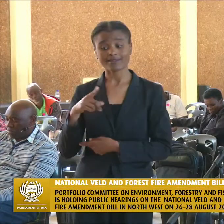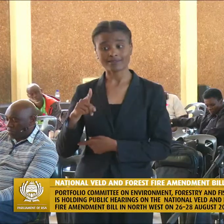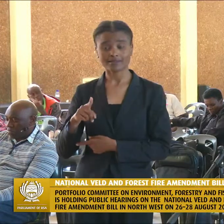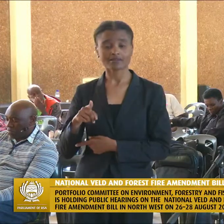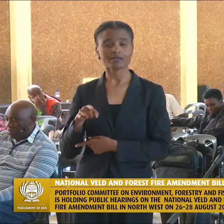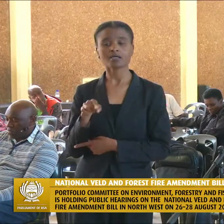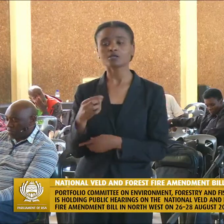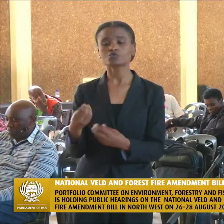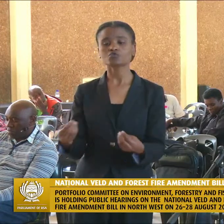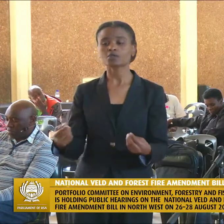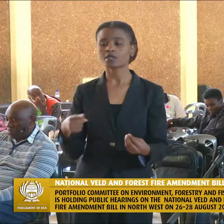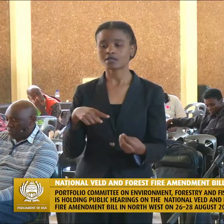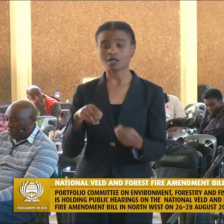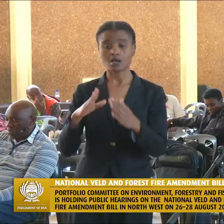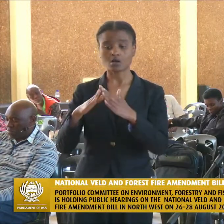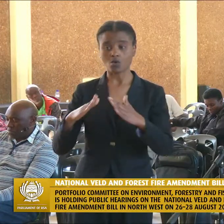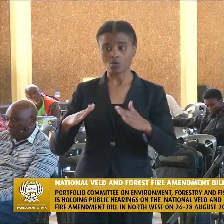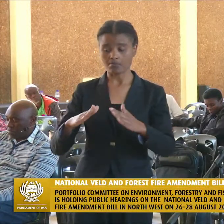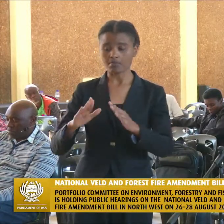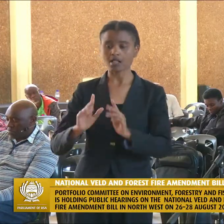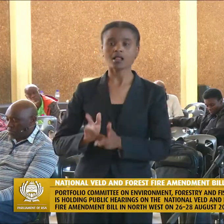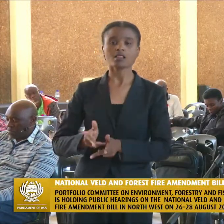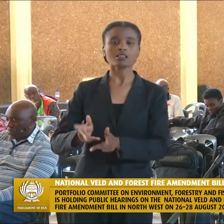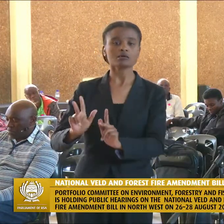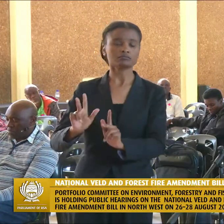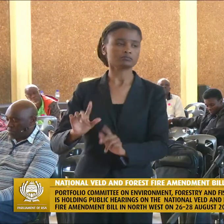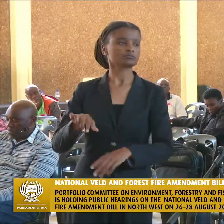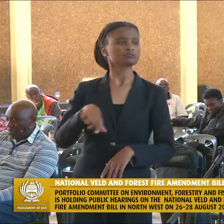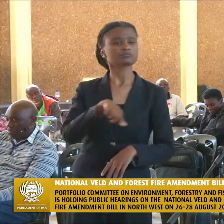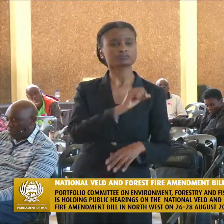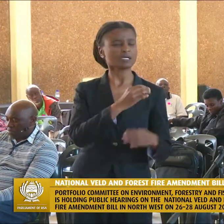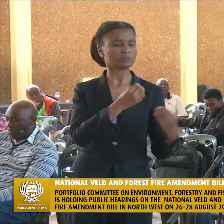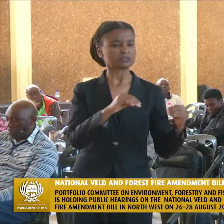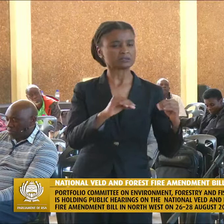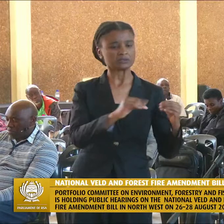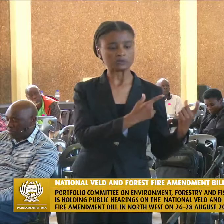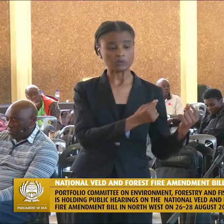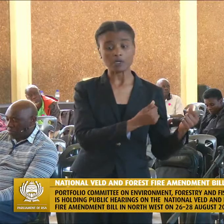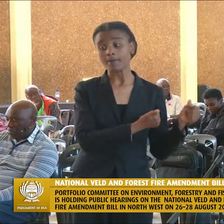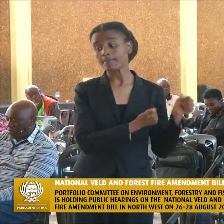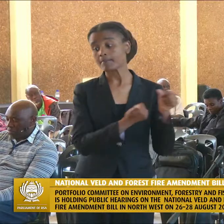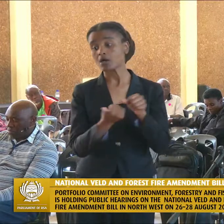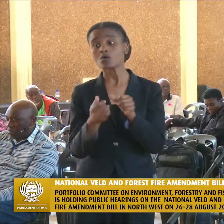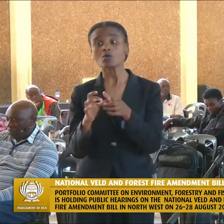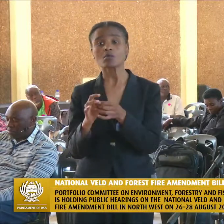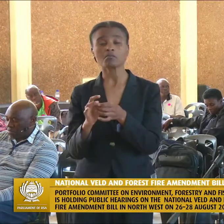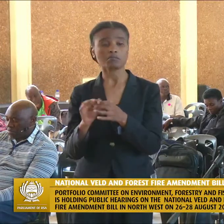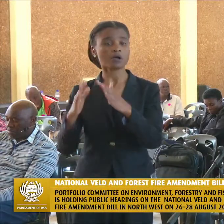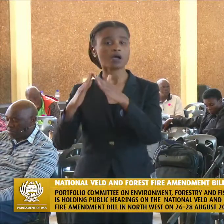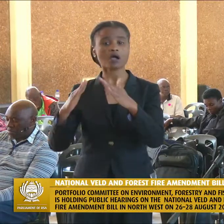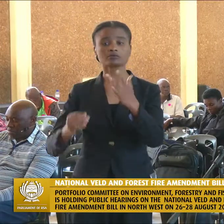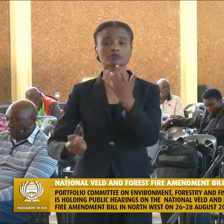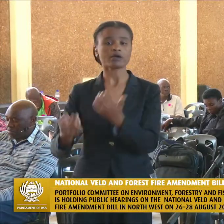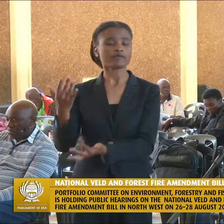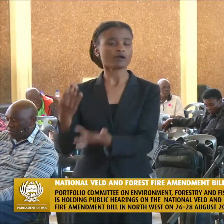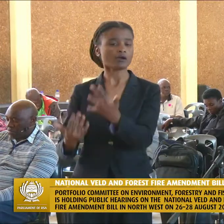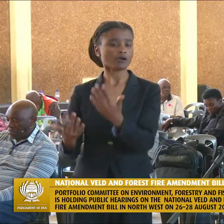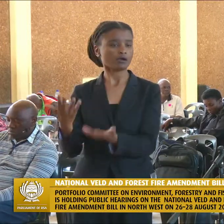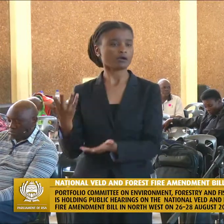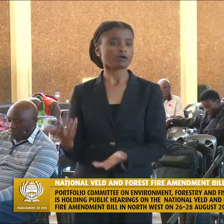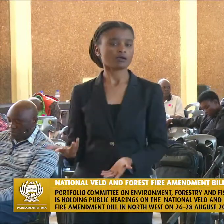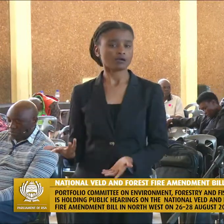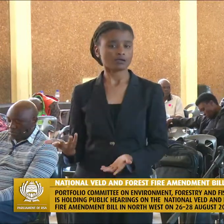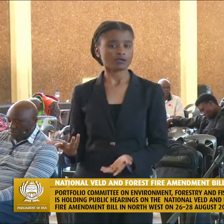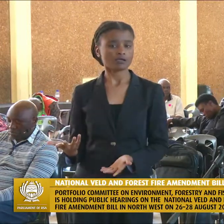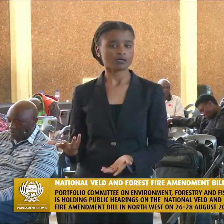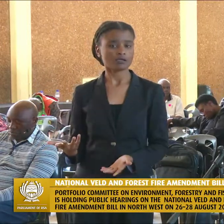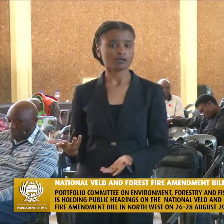unattended when she returned on a return she found out that the fouls the the house was on fire now it's time to come with